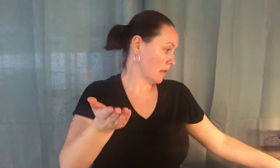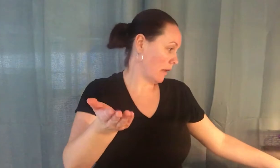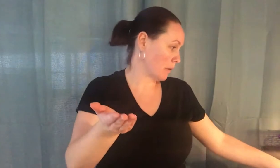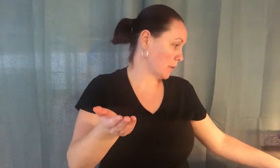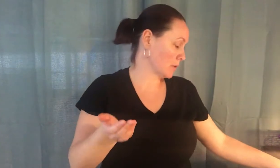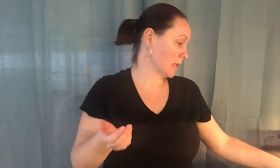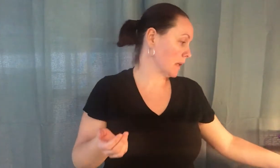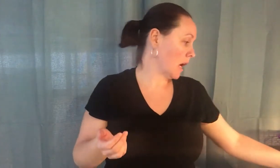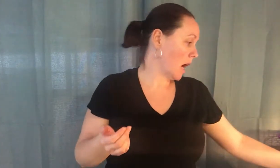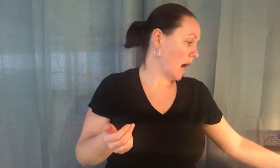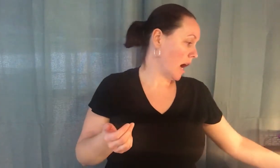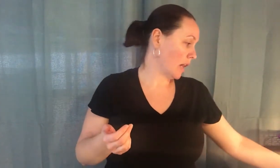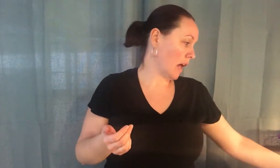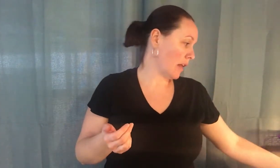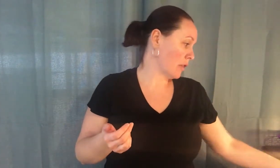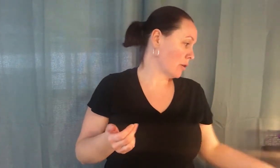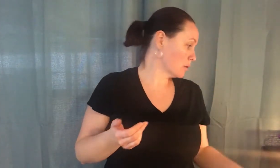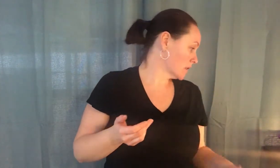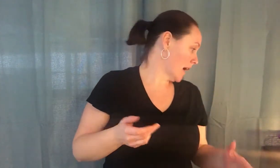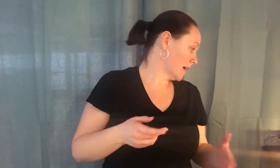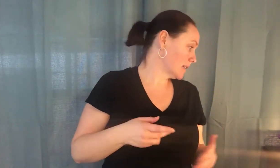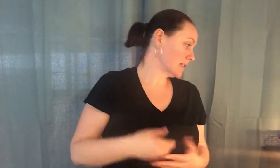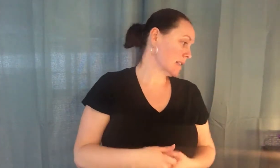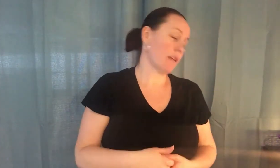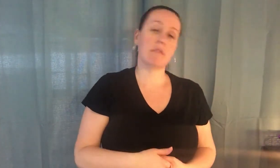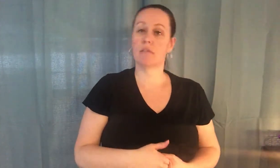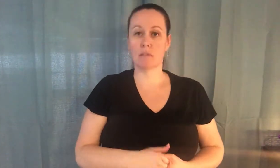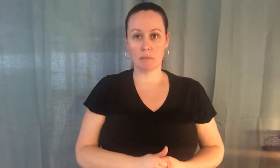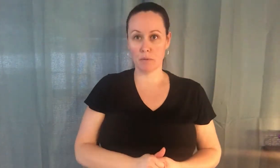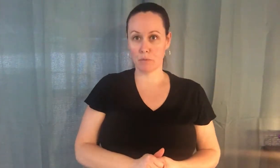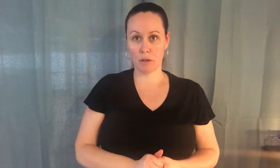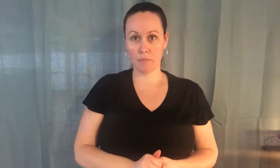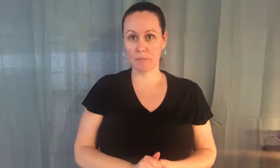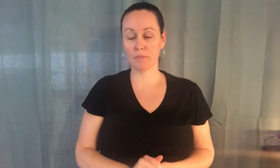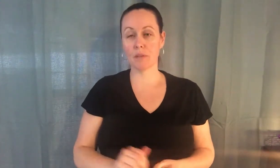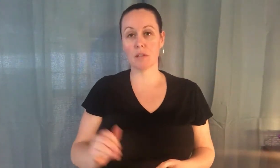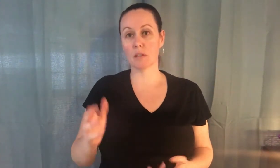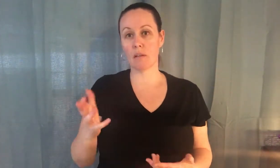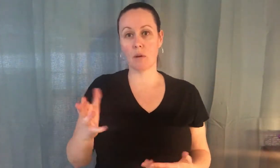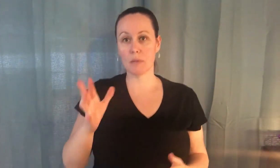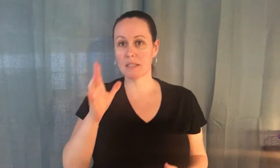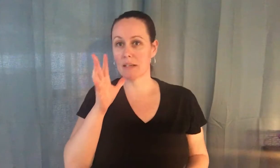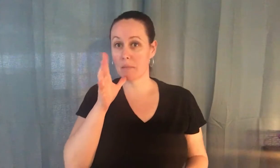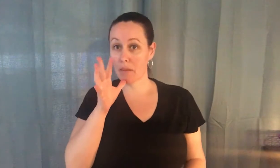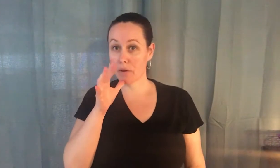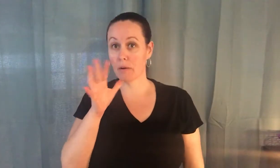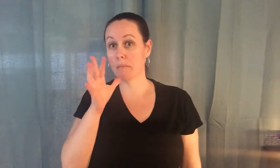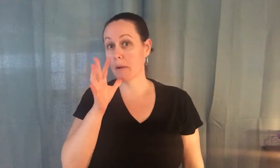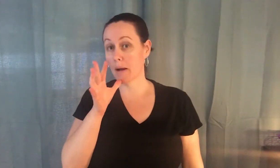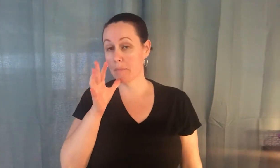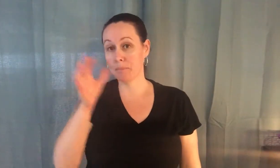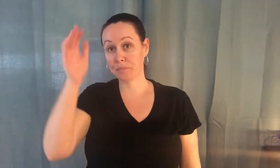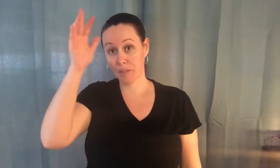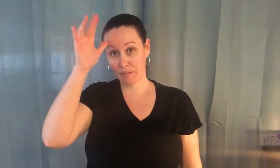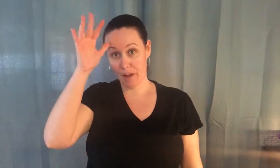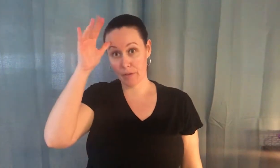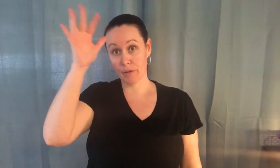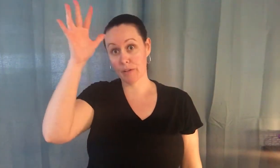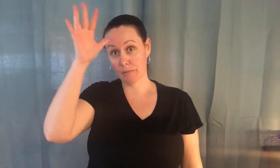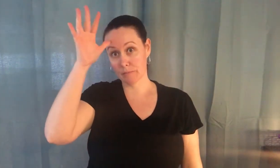other person. Those signs I've never seen before. I've always seen mother, mom, father,